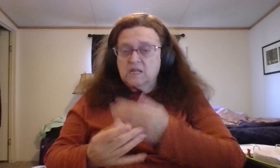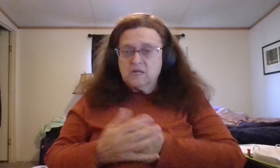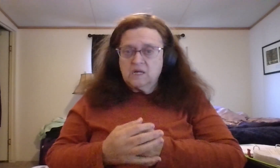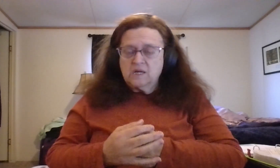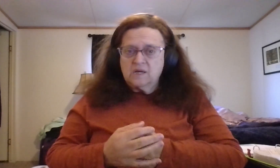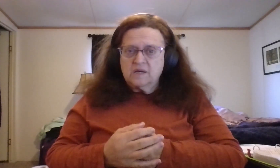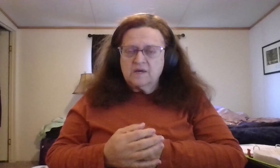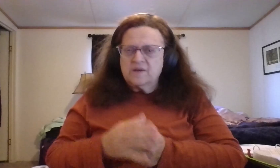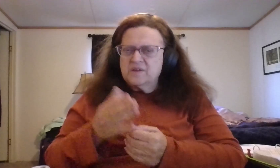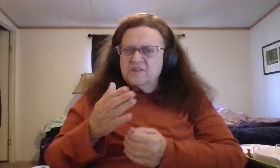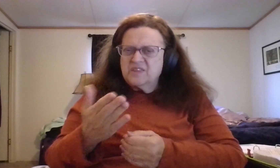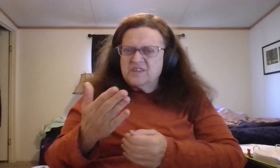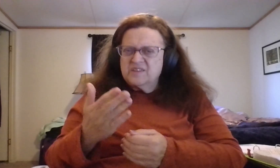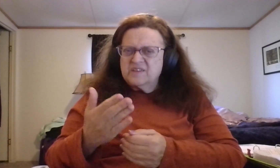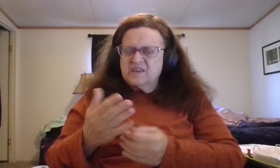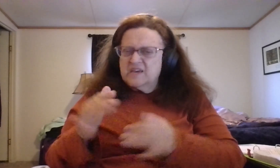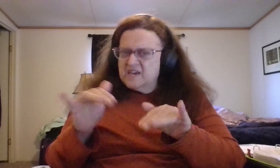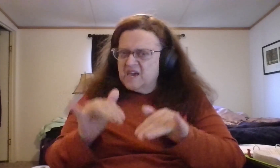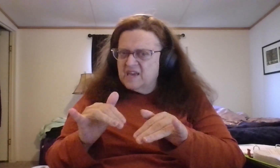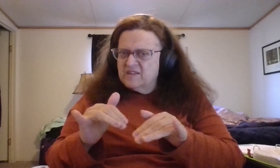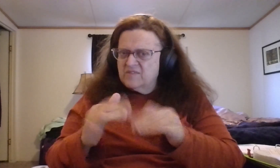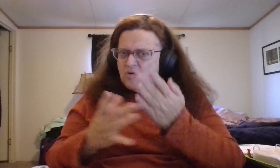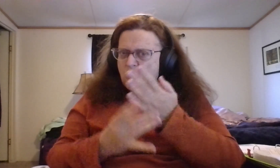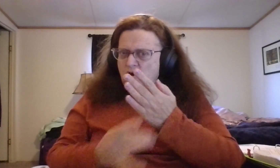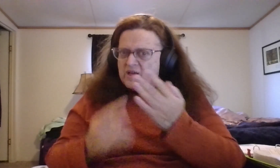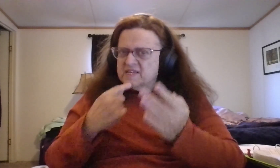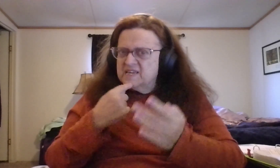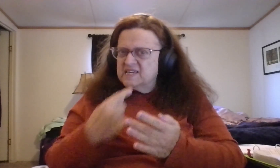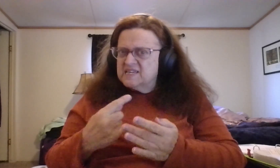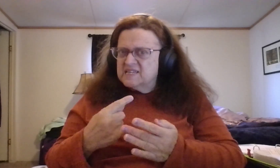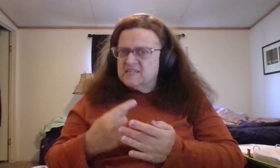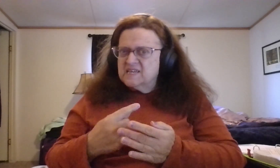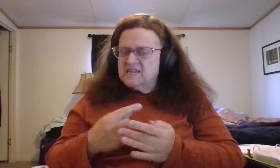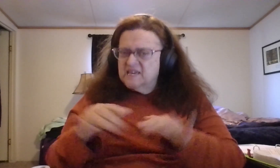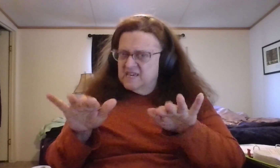This kind of oil is equal to